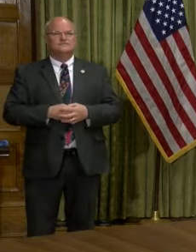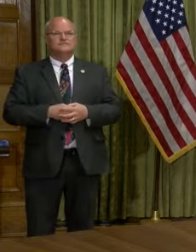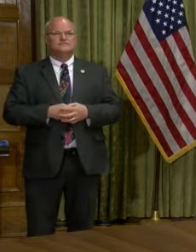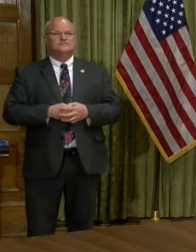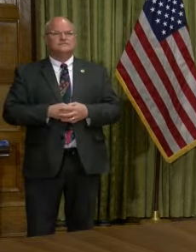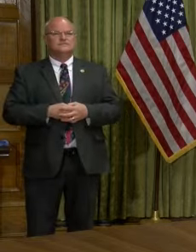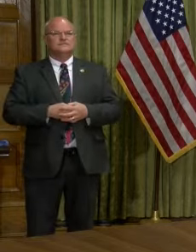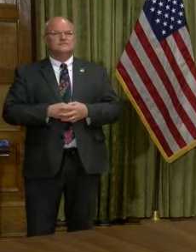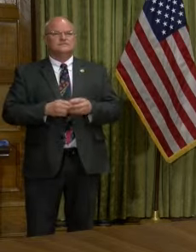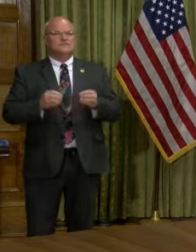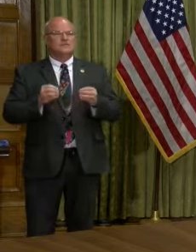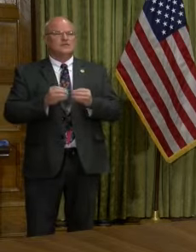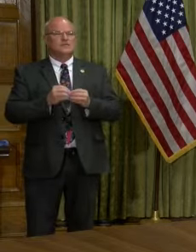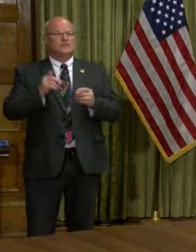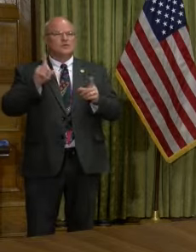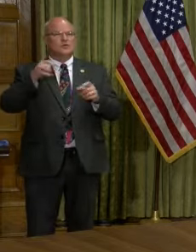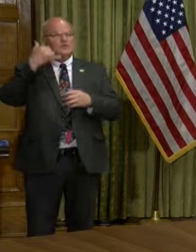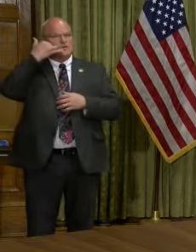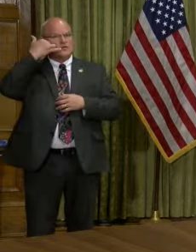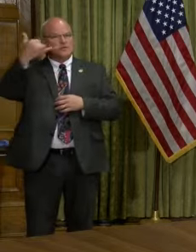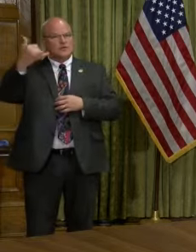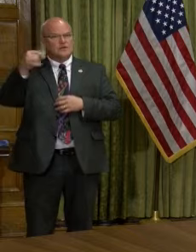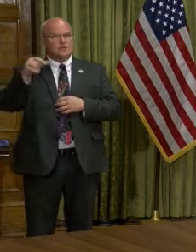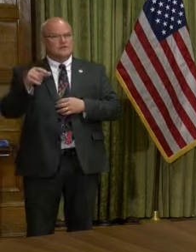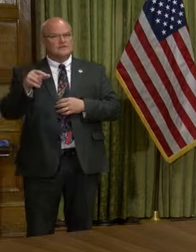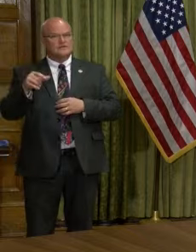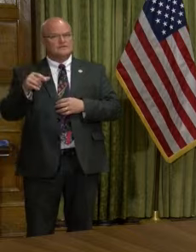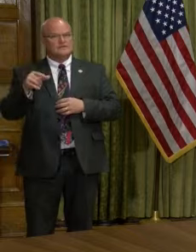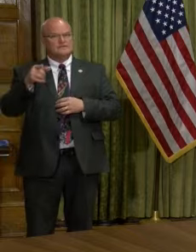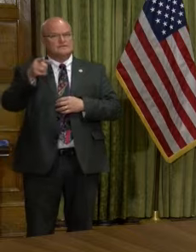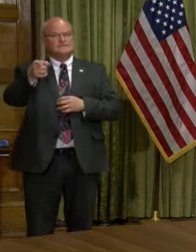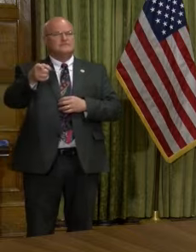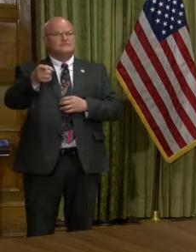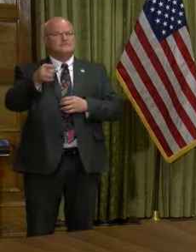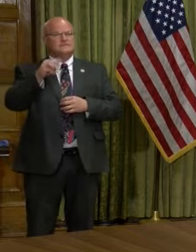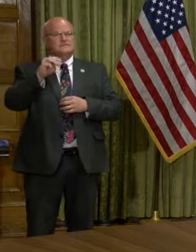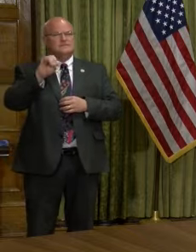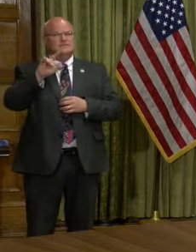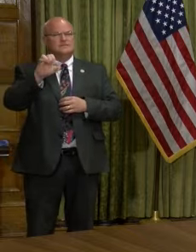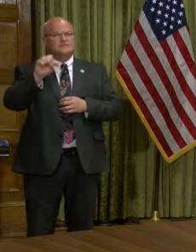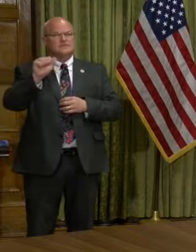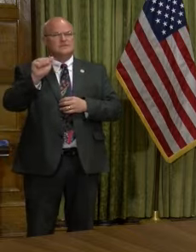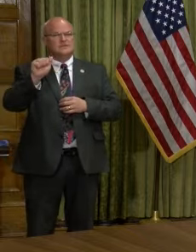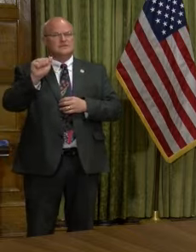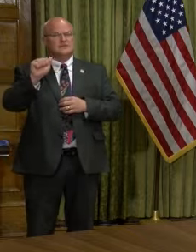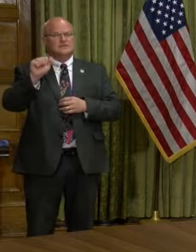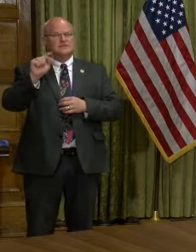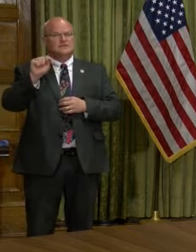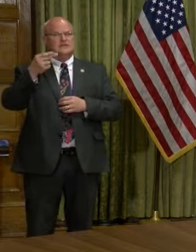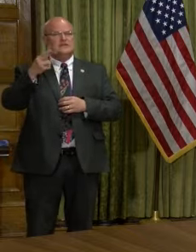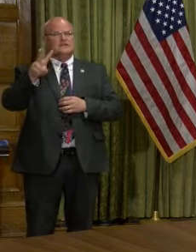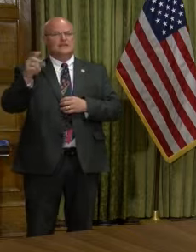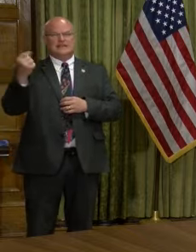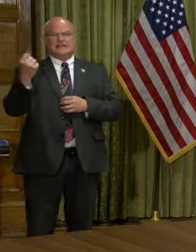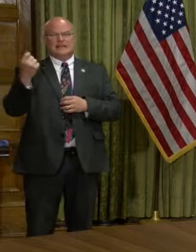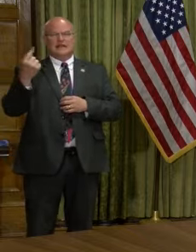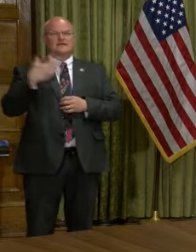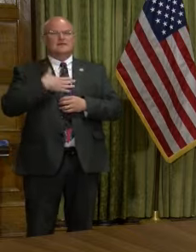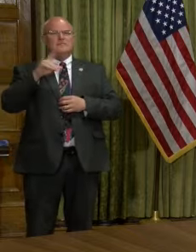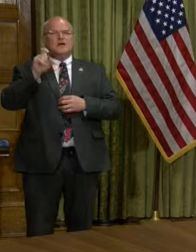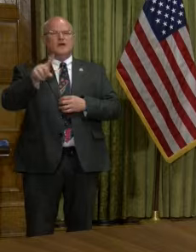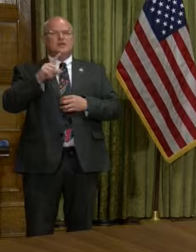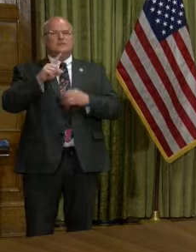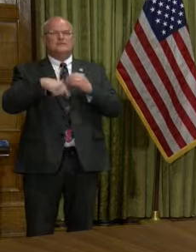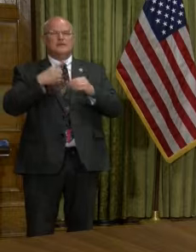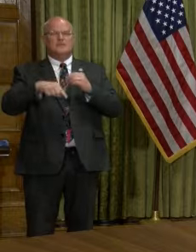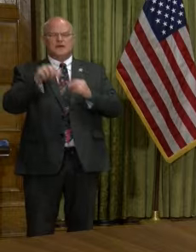Is there any other question remotely? Yes, this is Melissa Zigowick with THV11. My question is